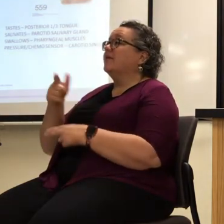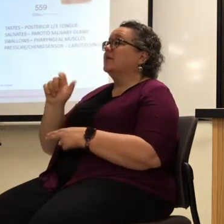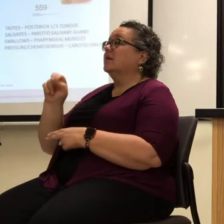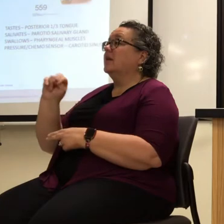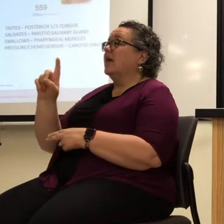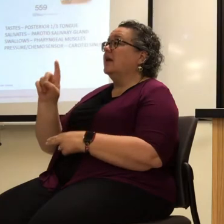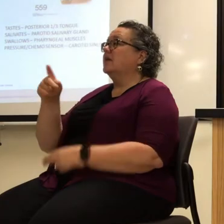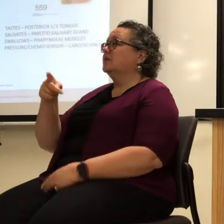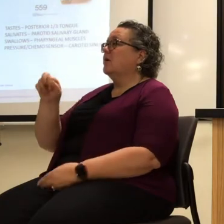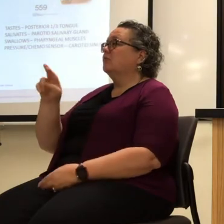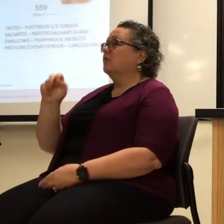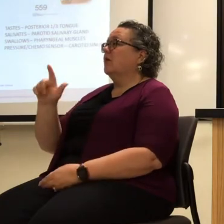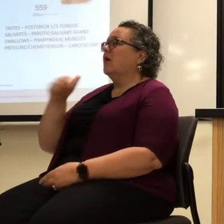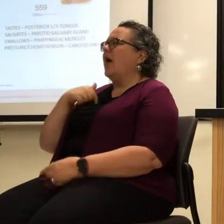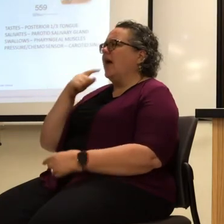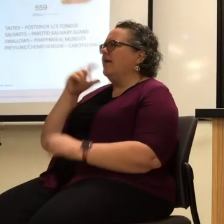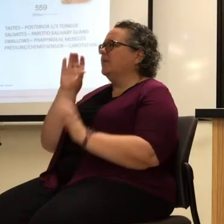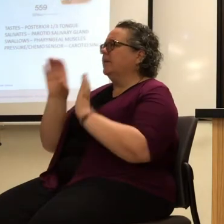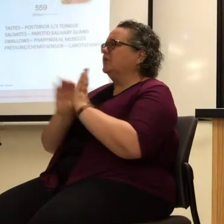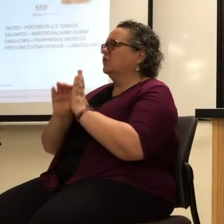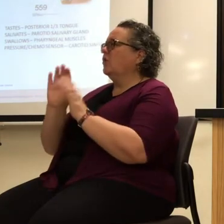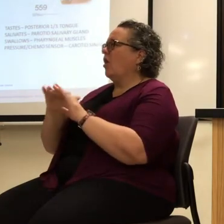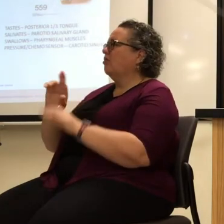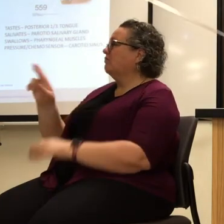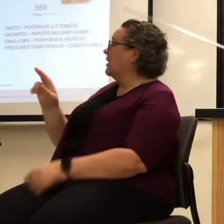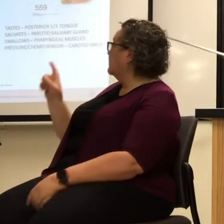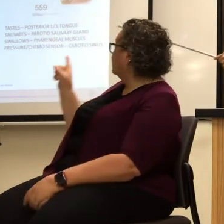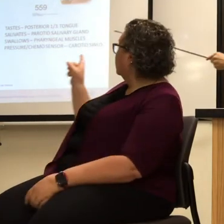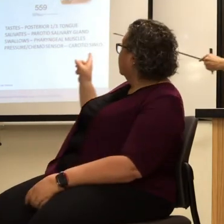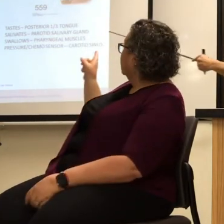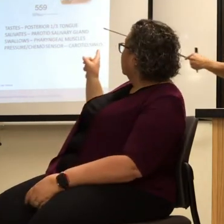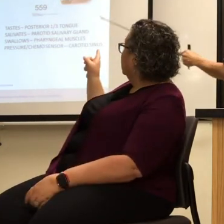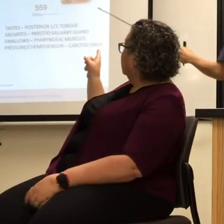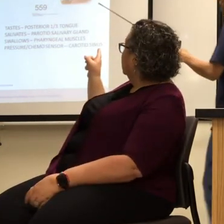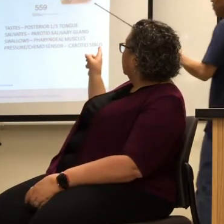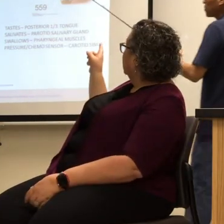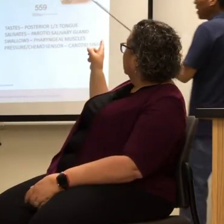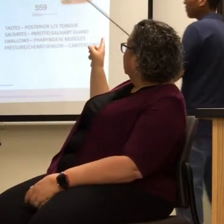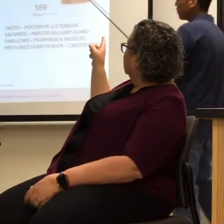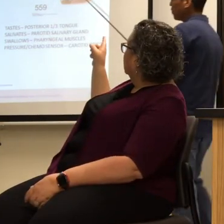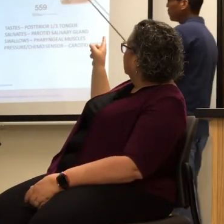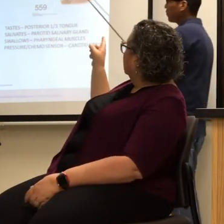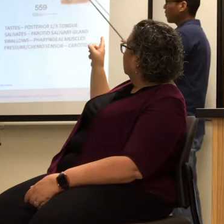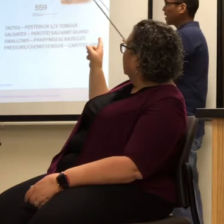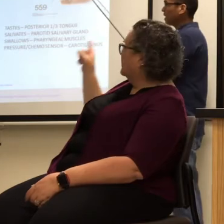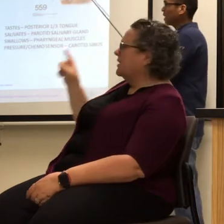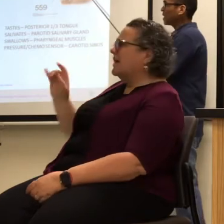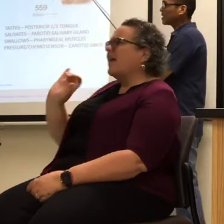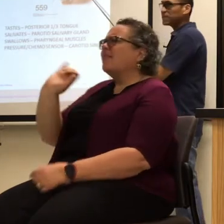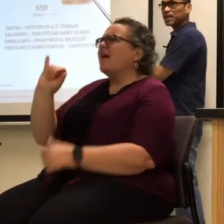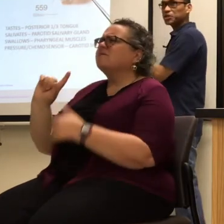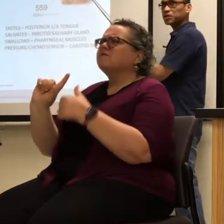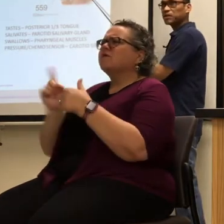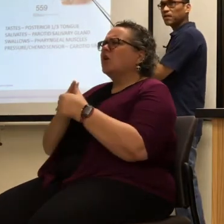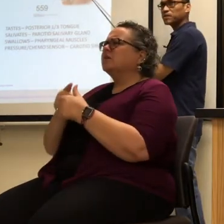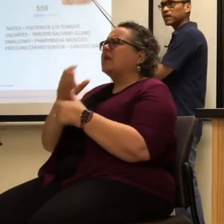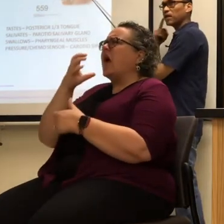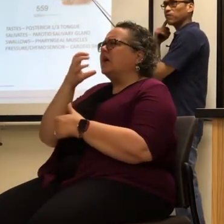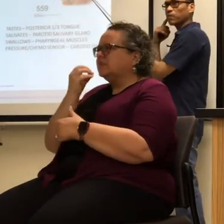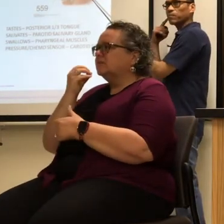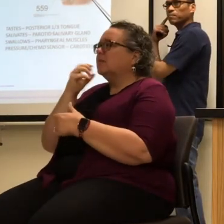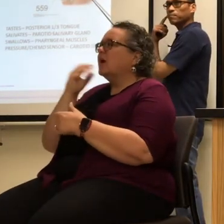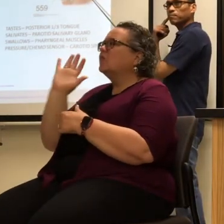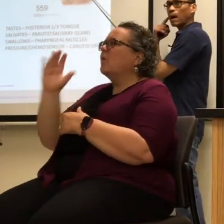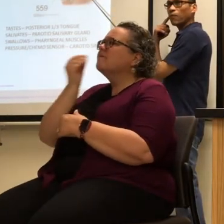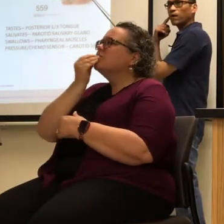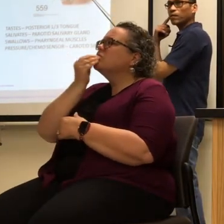gland. I have a picture of it on the right. It's a big gland. You ever take a first bite of food and you feel that tingling sensation on the side